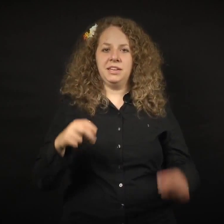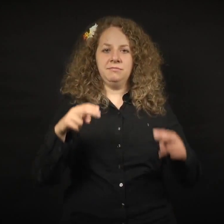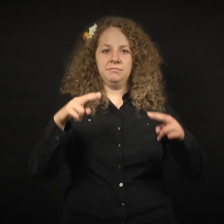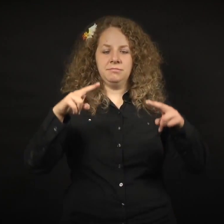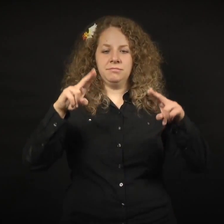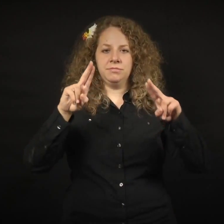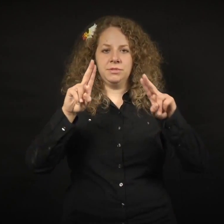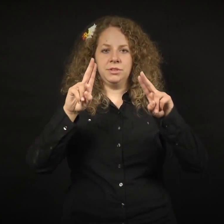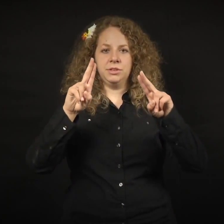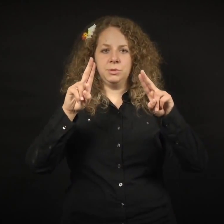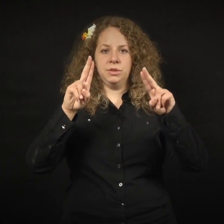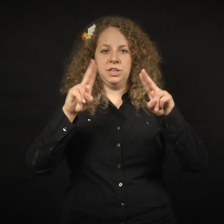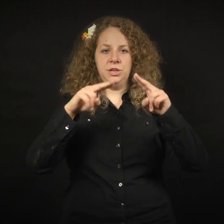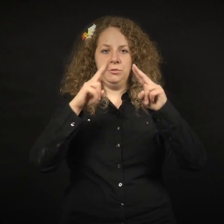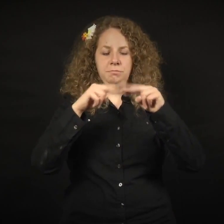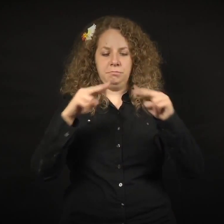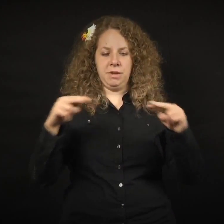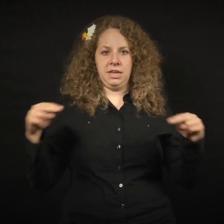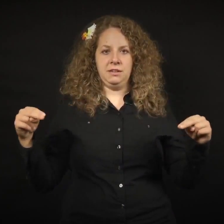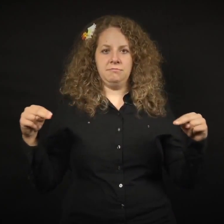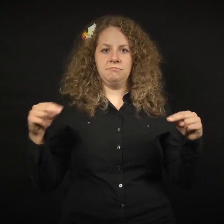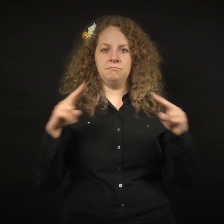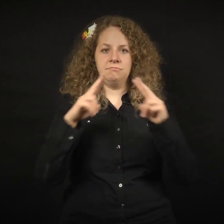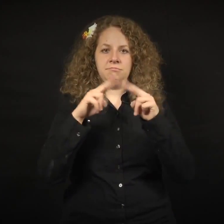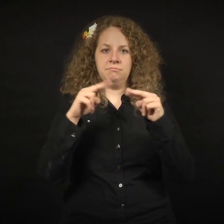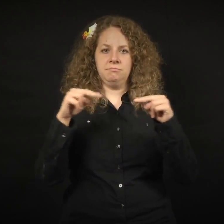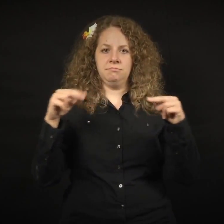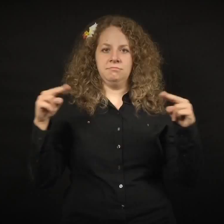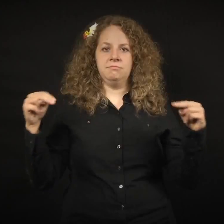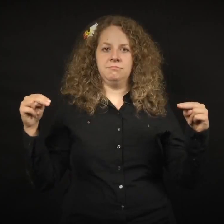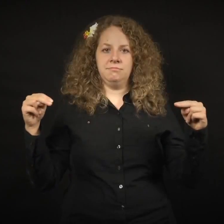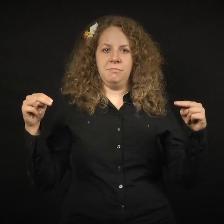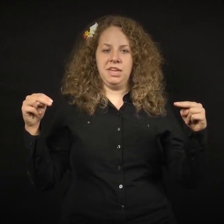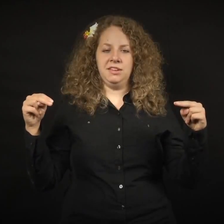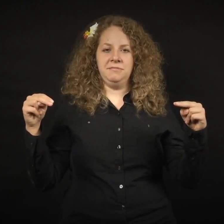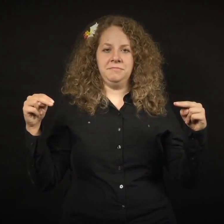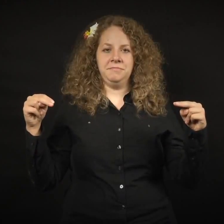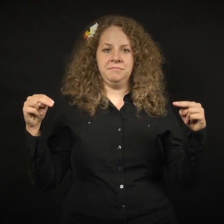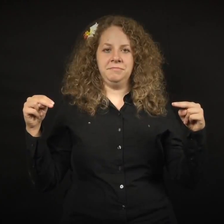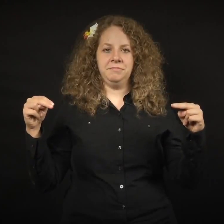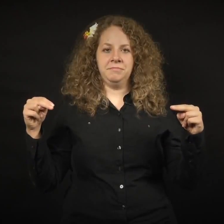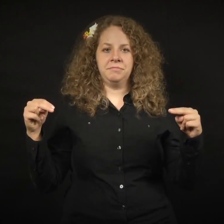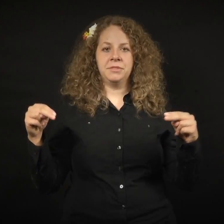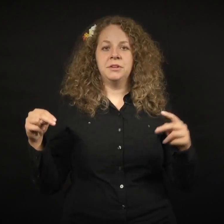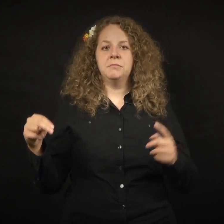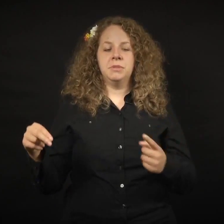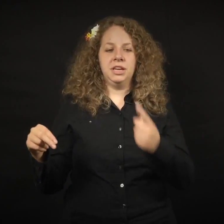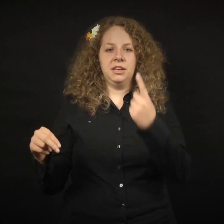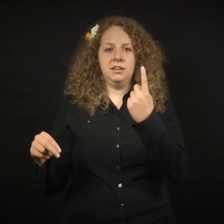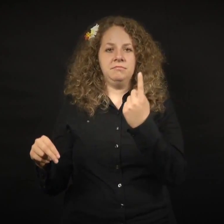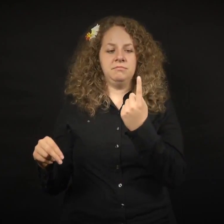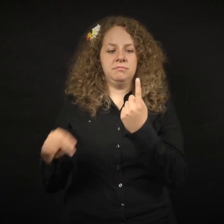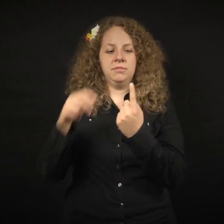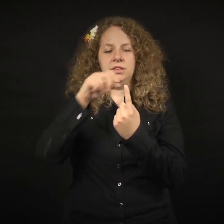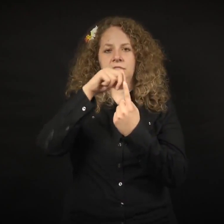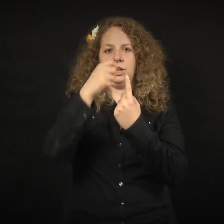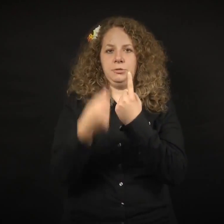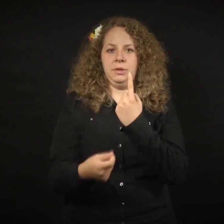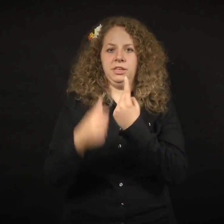Bacon, with a U. Bacon. Bacon. Banana, like you're peeling